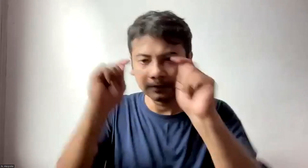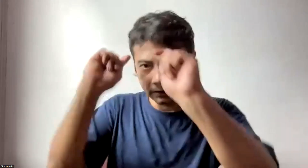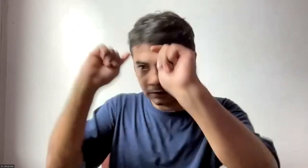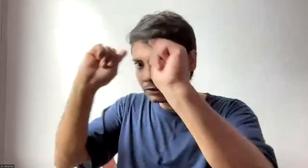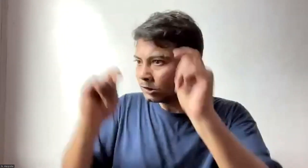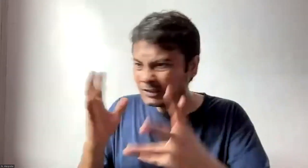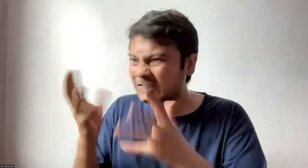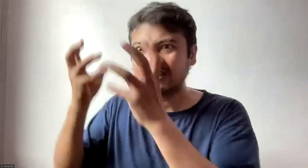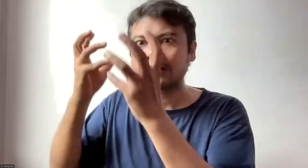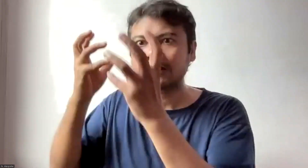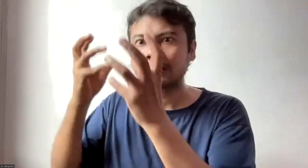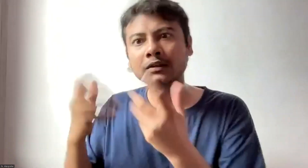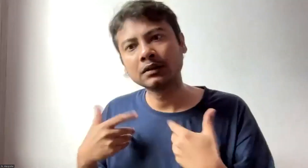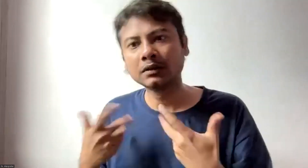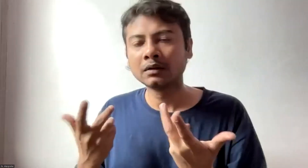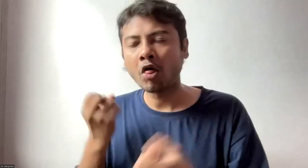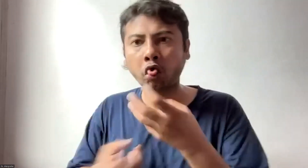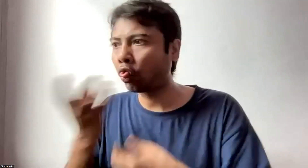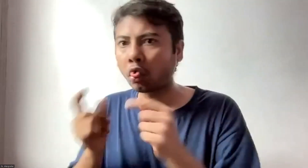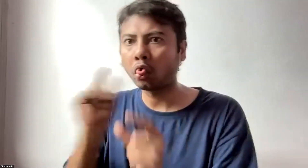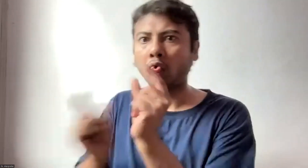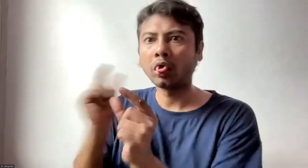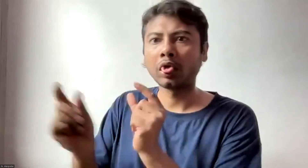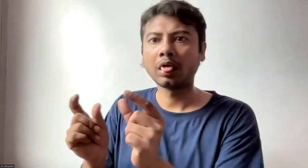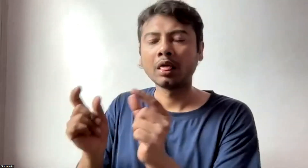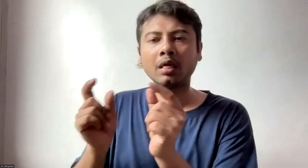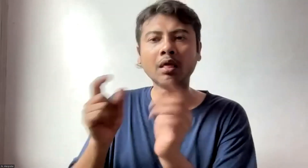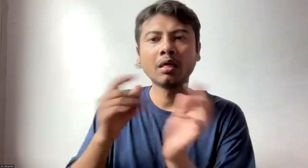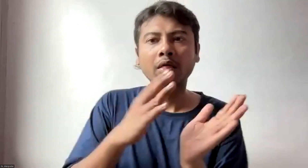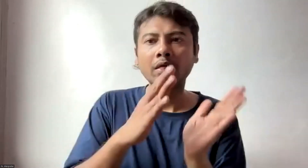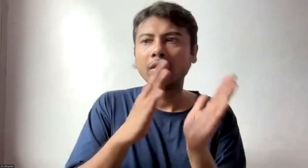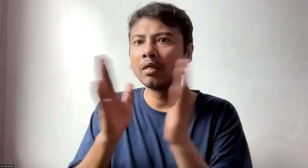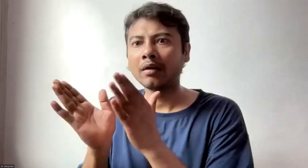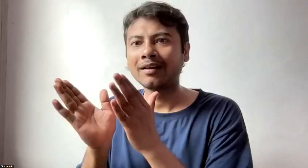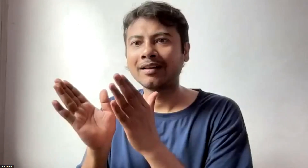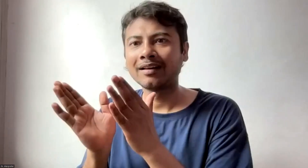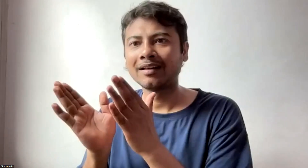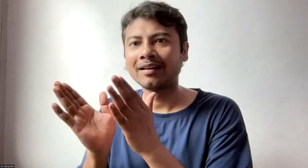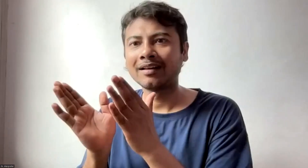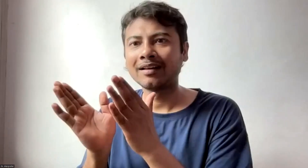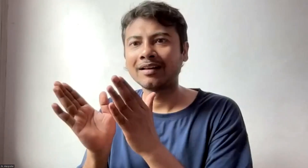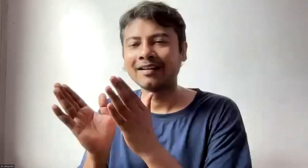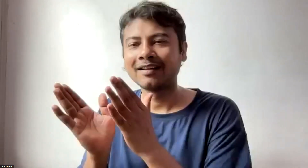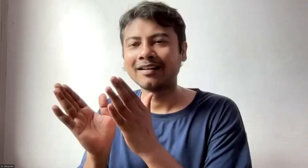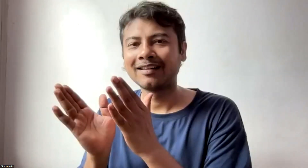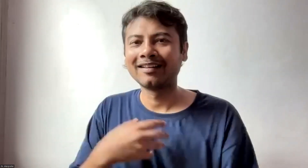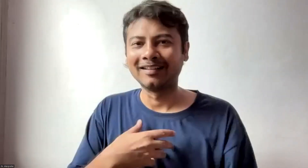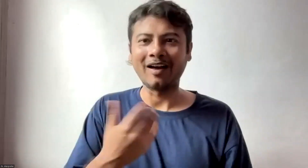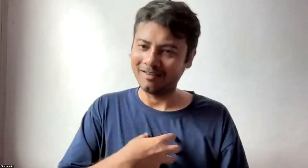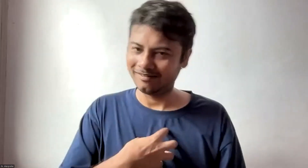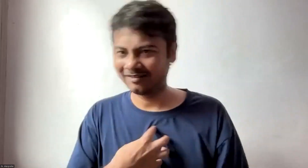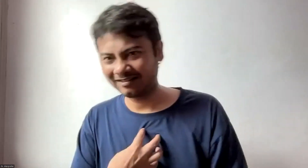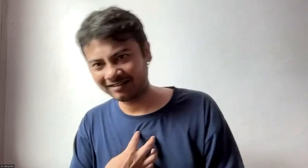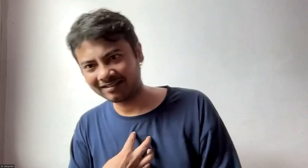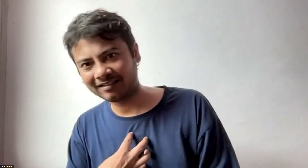So, nobody, hardly, only when we talk about when we start practicing, when we start looking